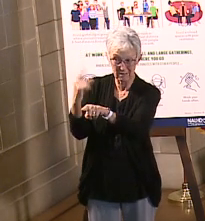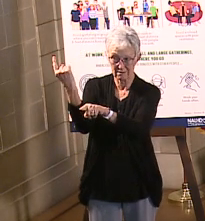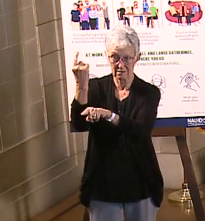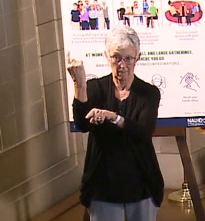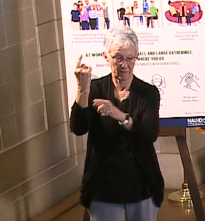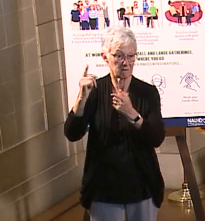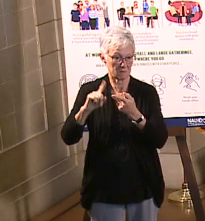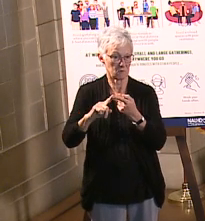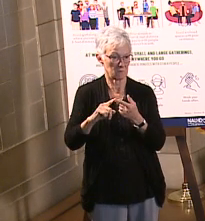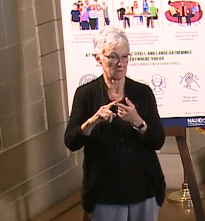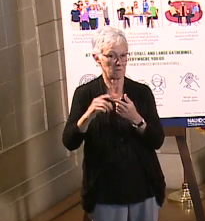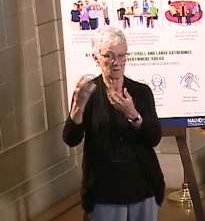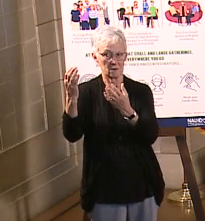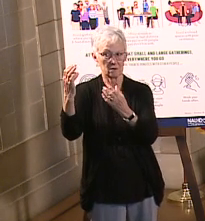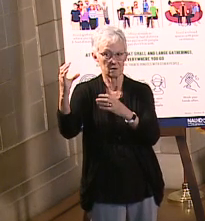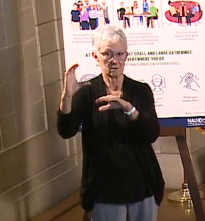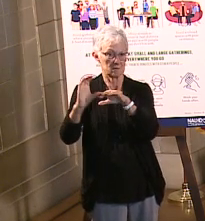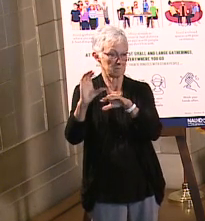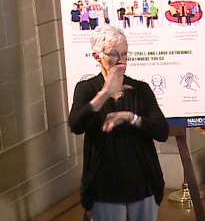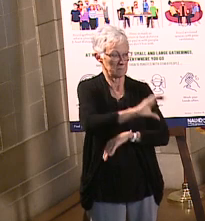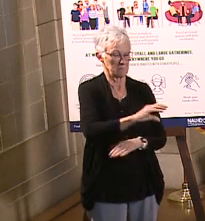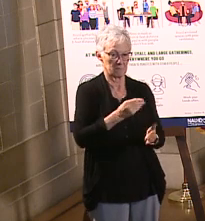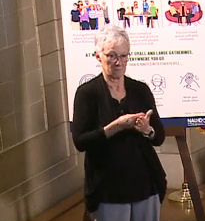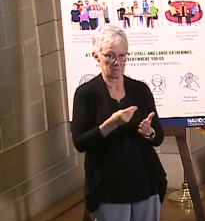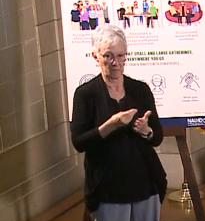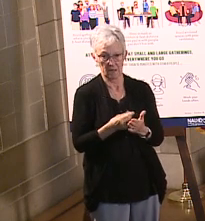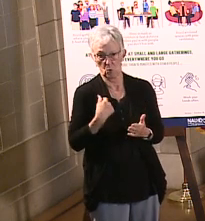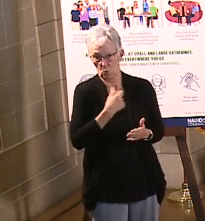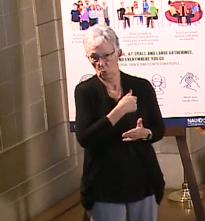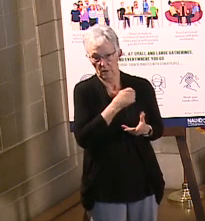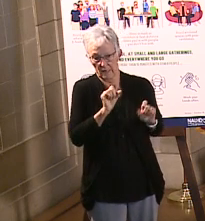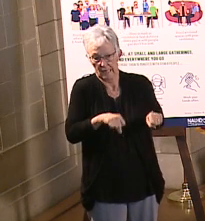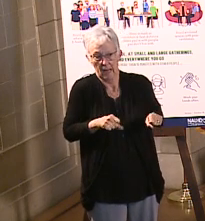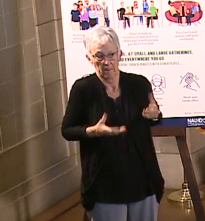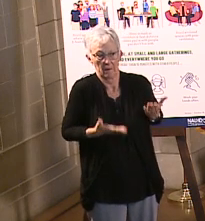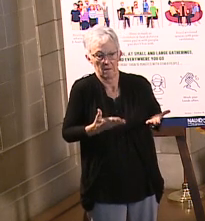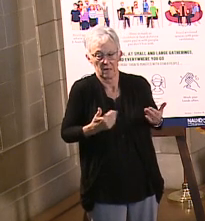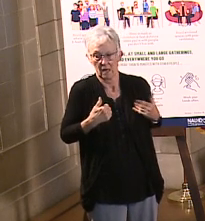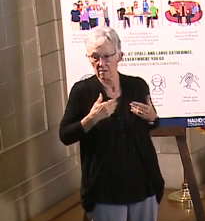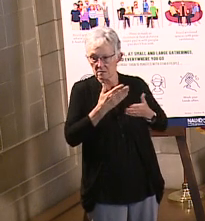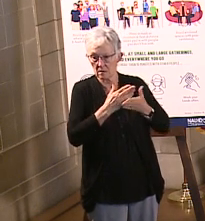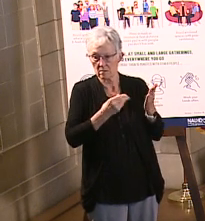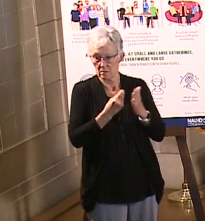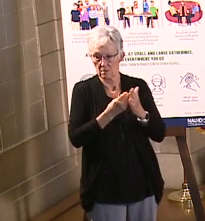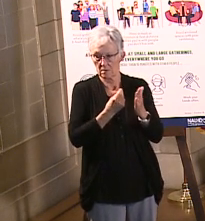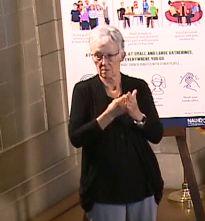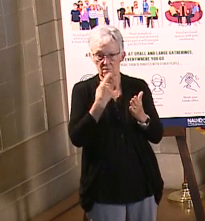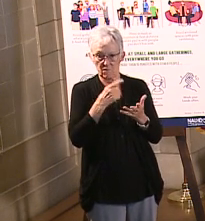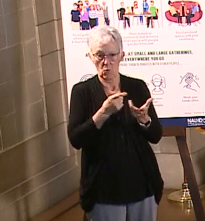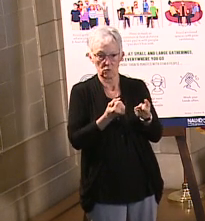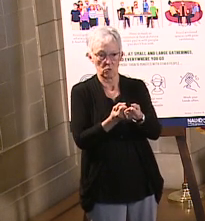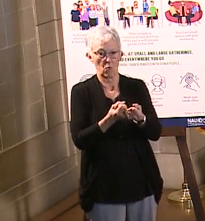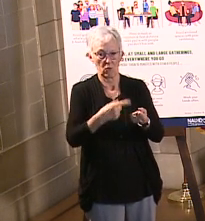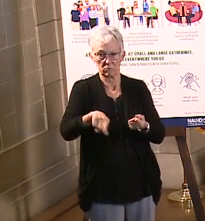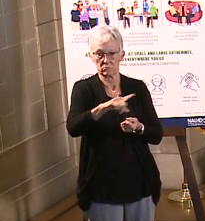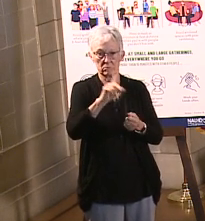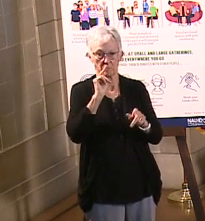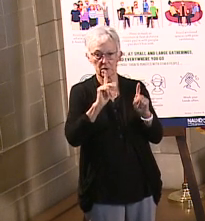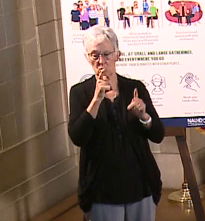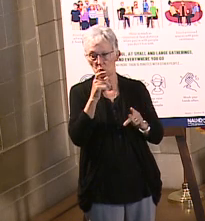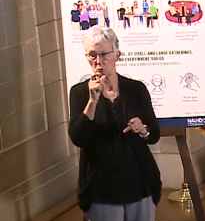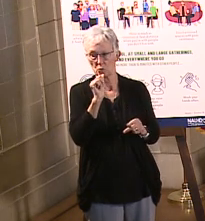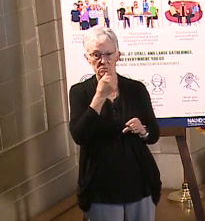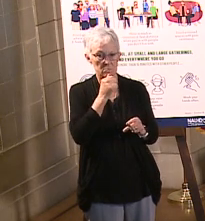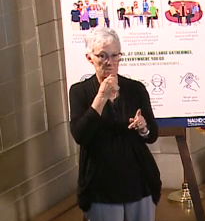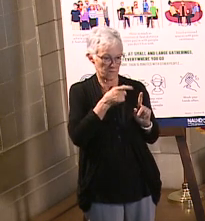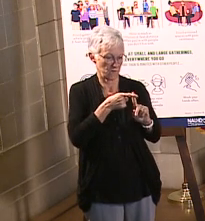take a look at what additional resources we may need to be able to provide to folks as we work our way through this pandemic. Jeff Robb with the World Herald